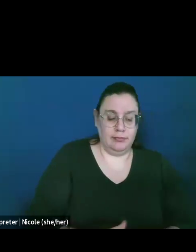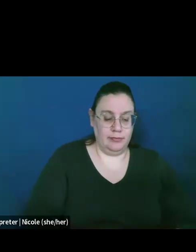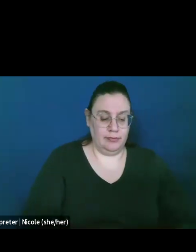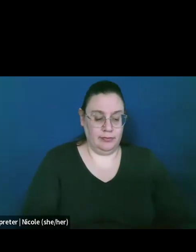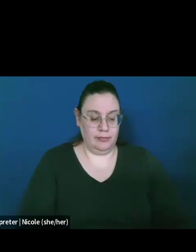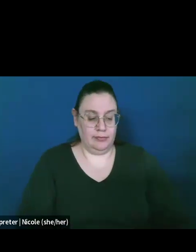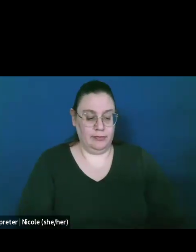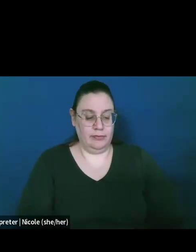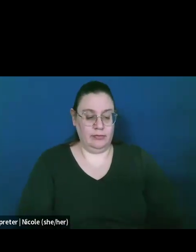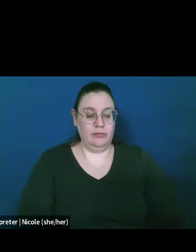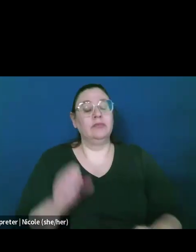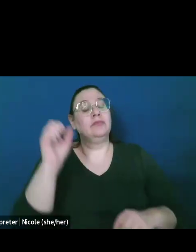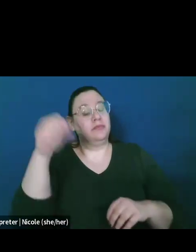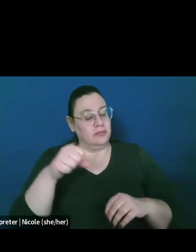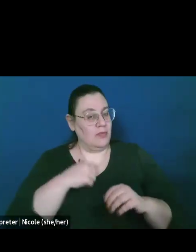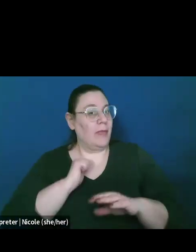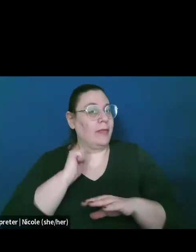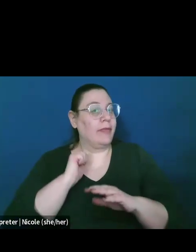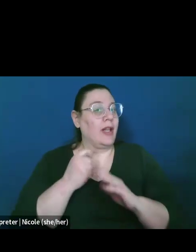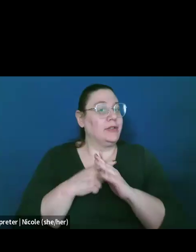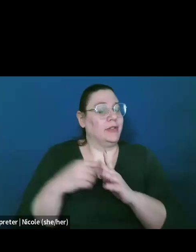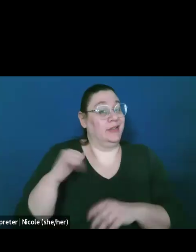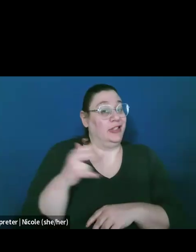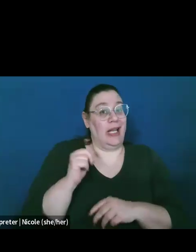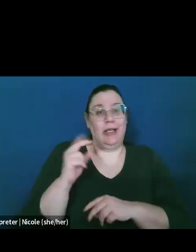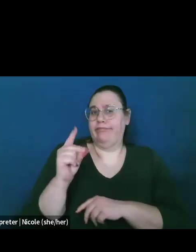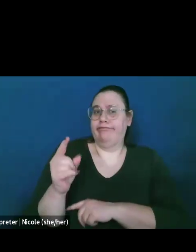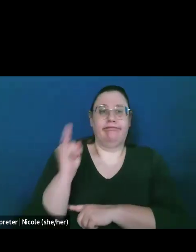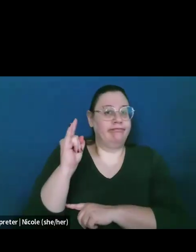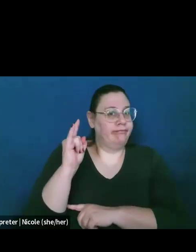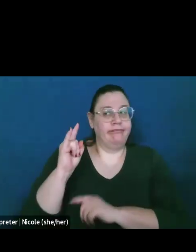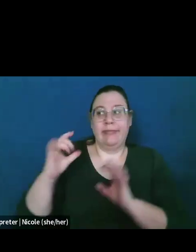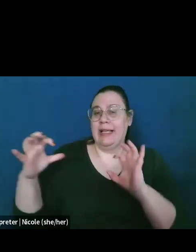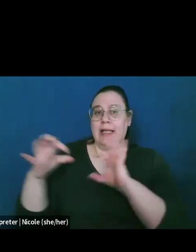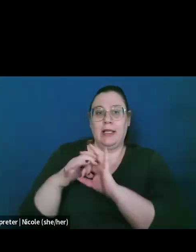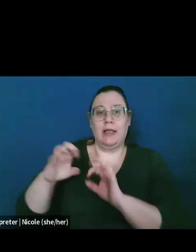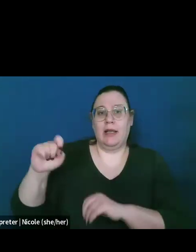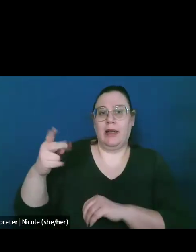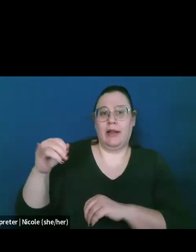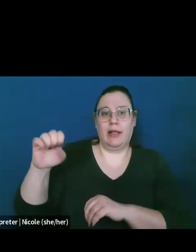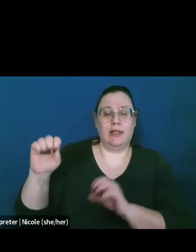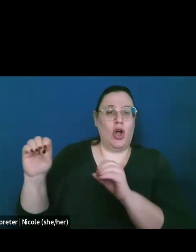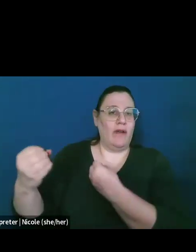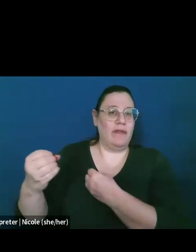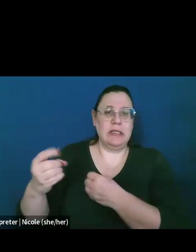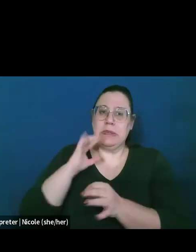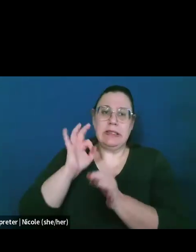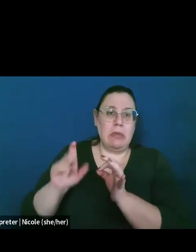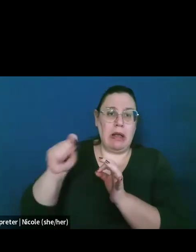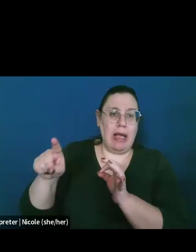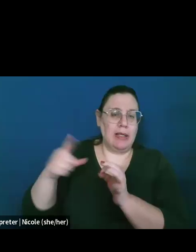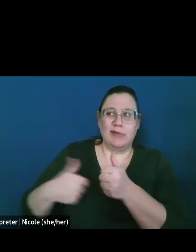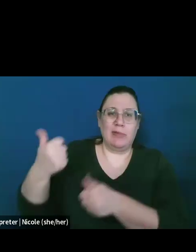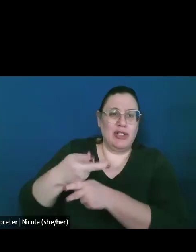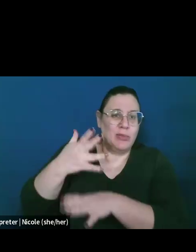Yes. So when I started in January, I immediately was connected to the ethics office. So it was just a simple ask to my